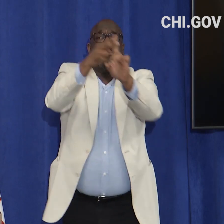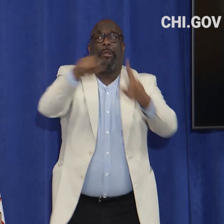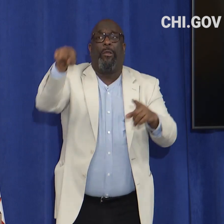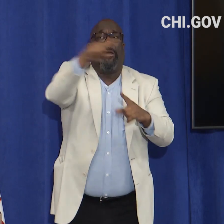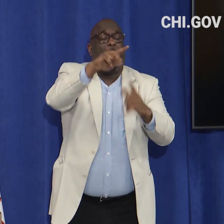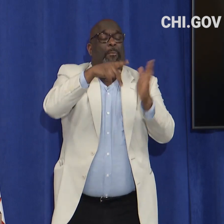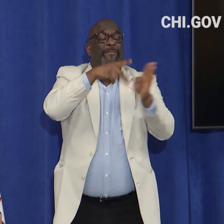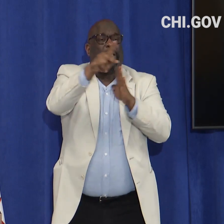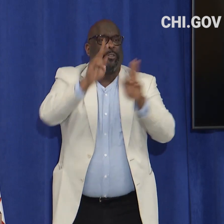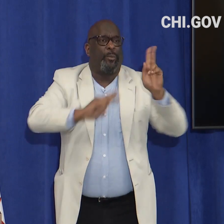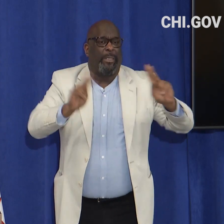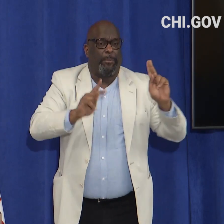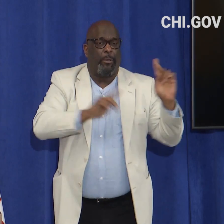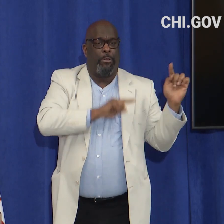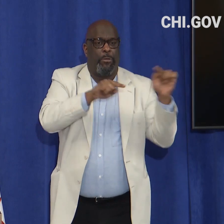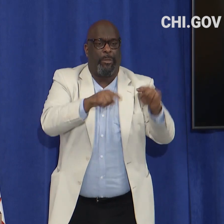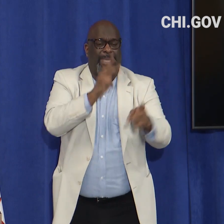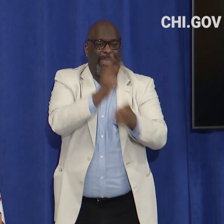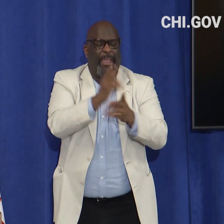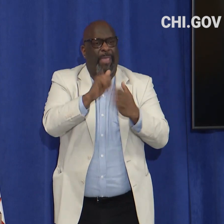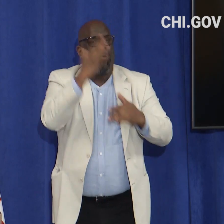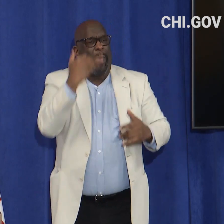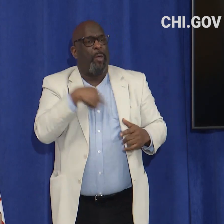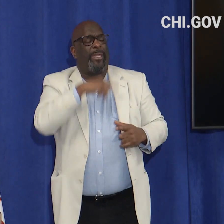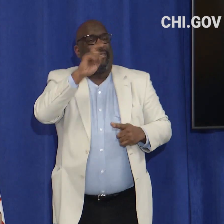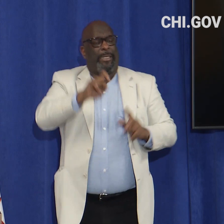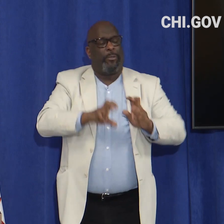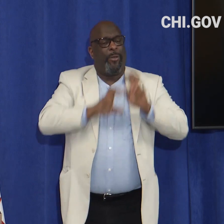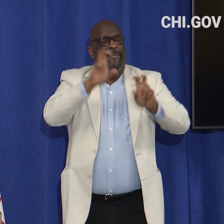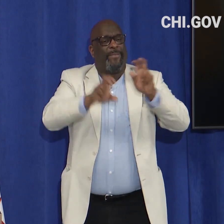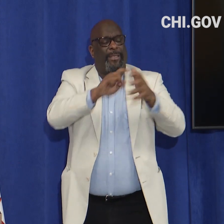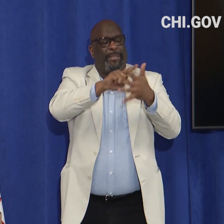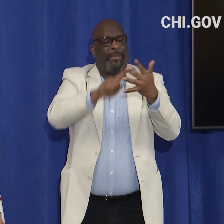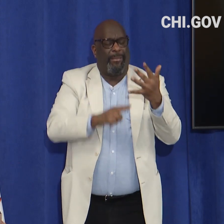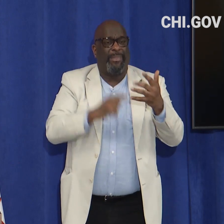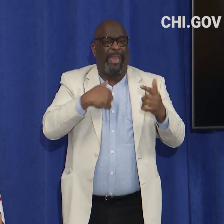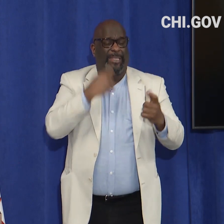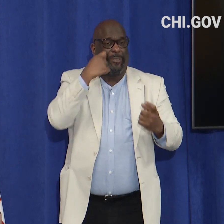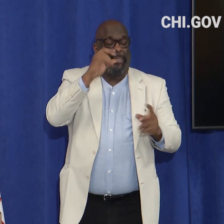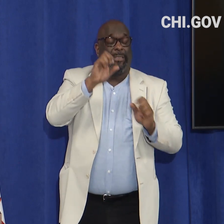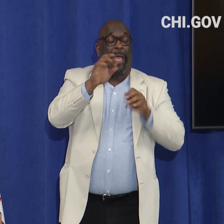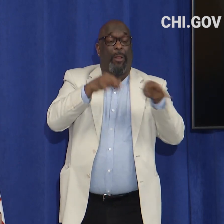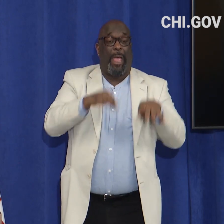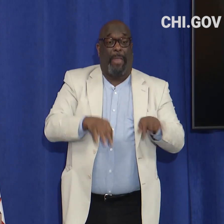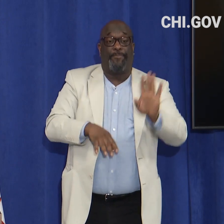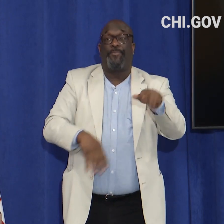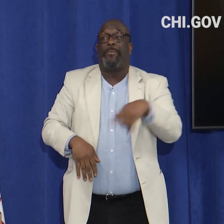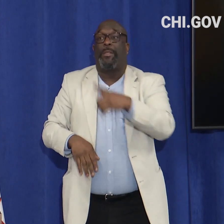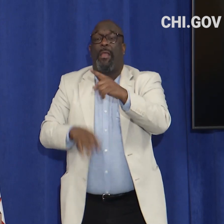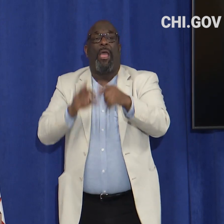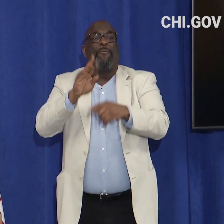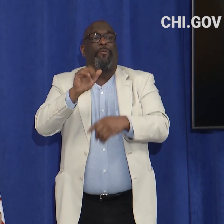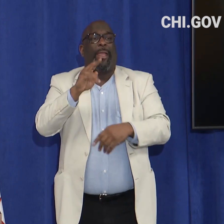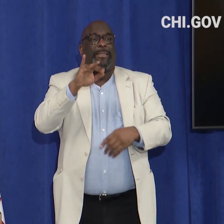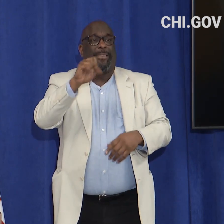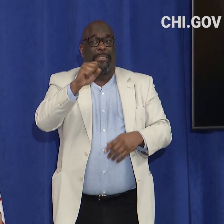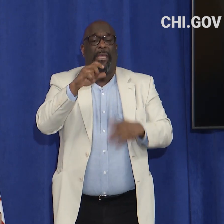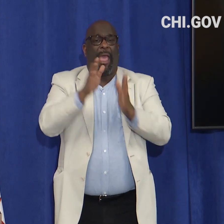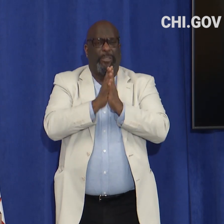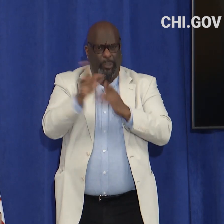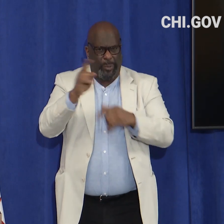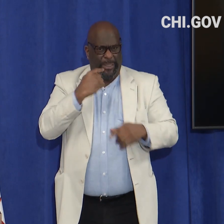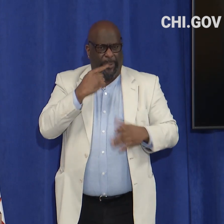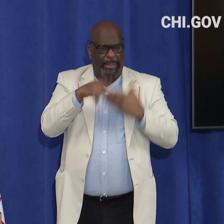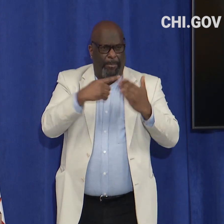why we need to make these investments that I've outlined. Fran Spielman from the Sun-Times, are you serious about the idea of licensing